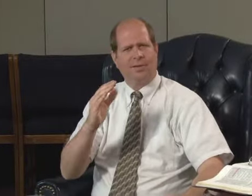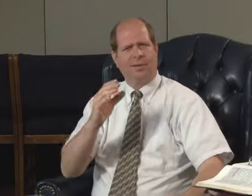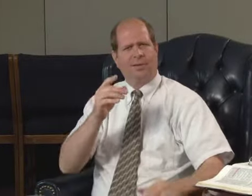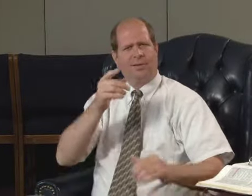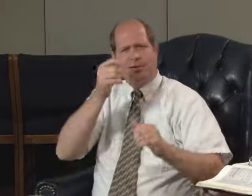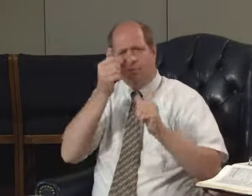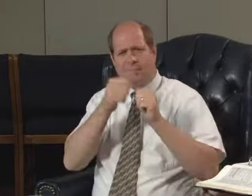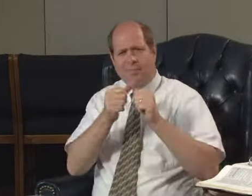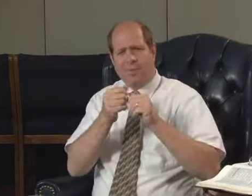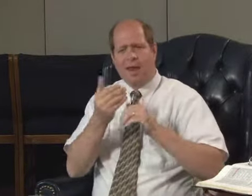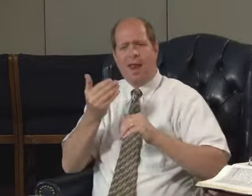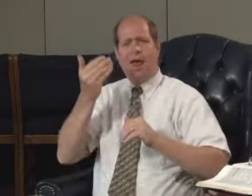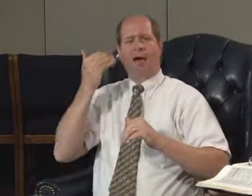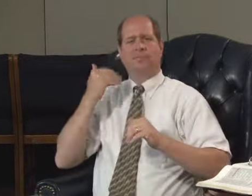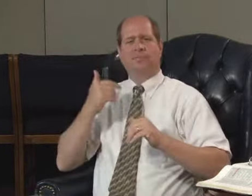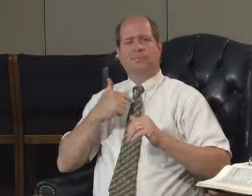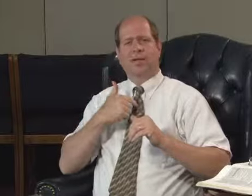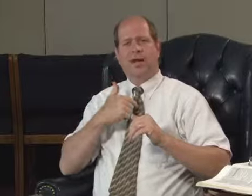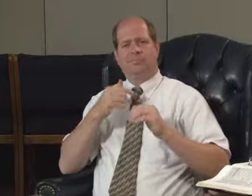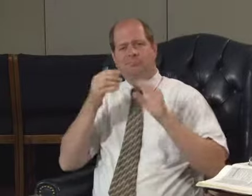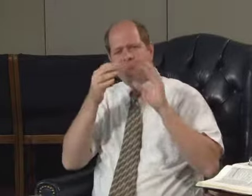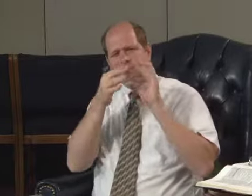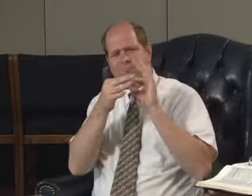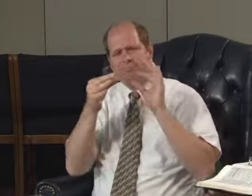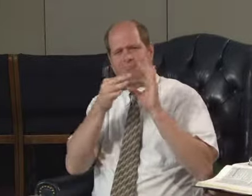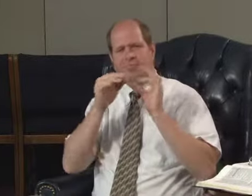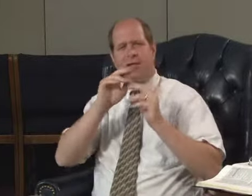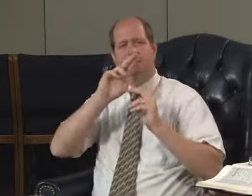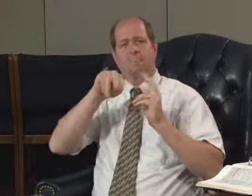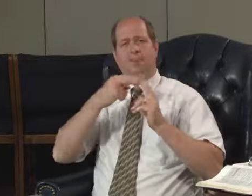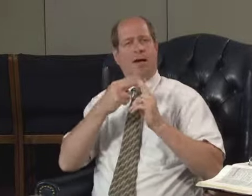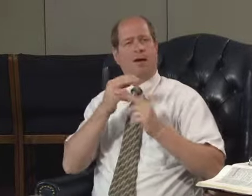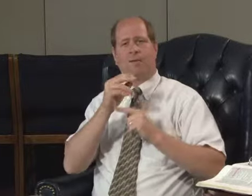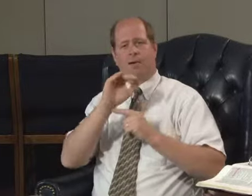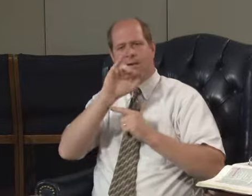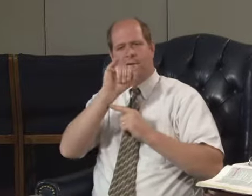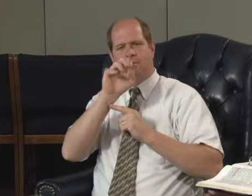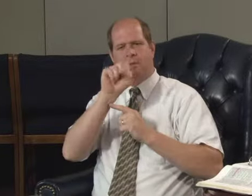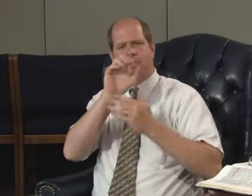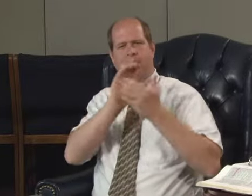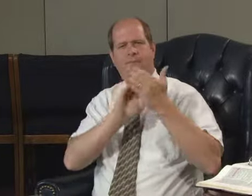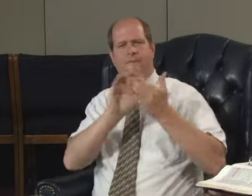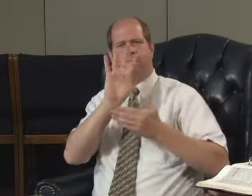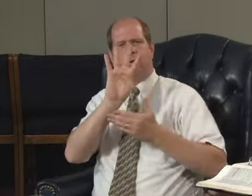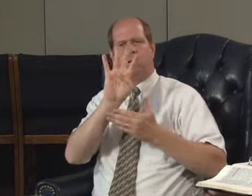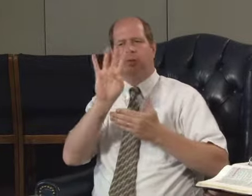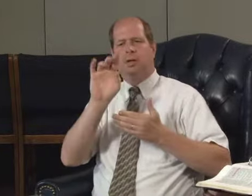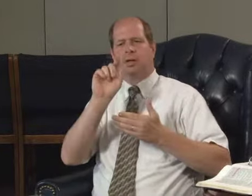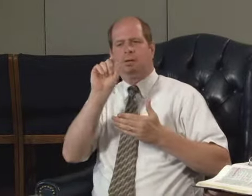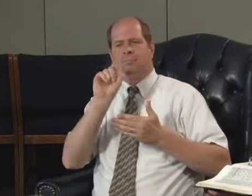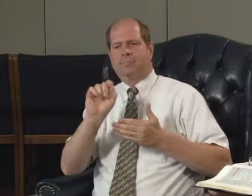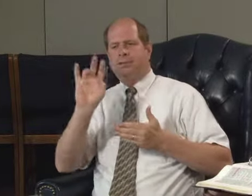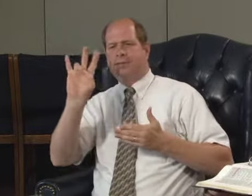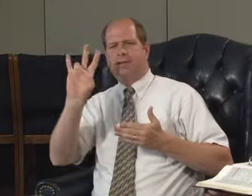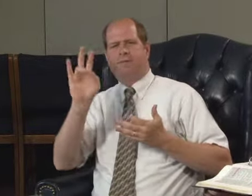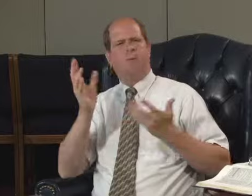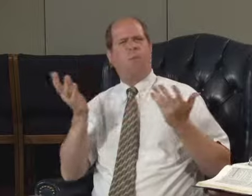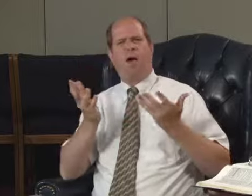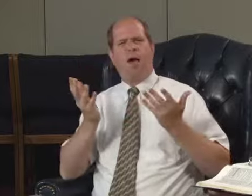Hello. Do you remember when I talked about James chapter 4, verse